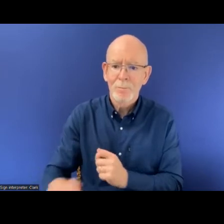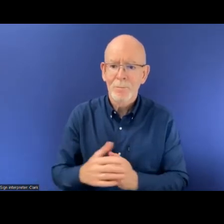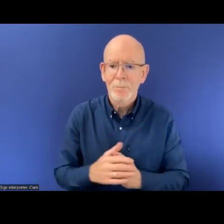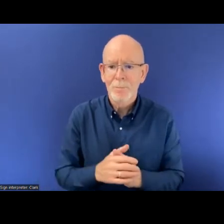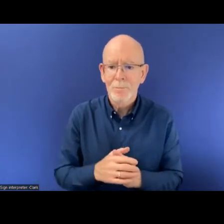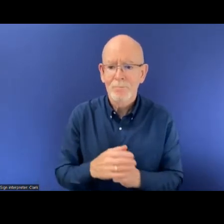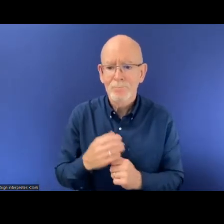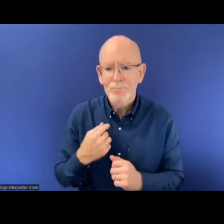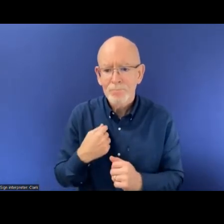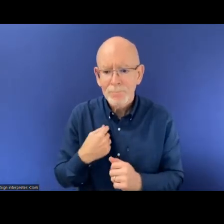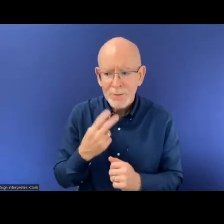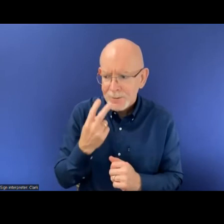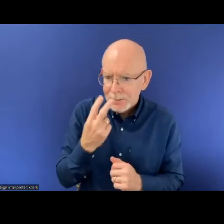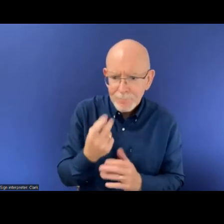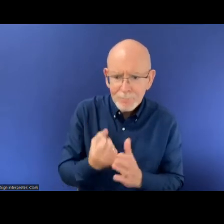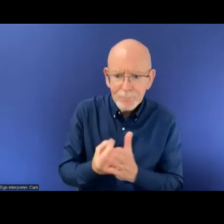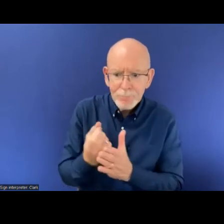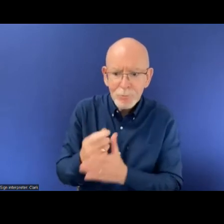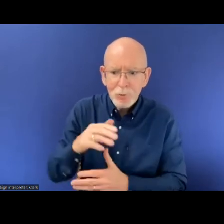eyesight nezvimwe zvakadaro